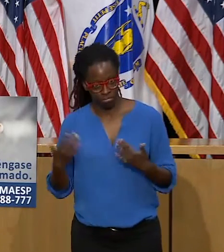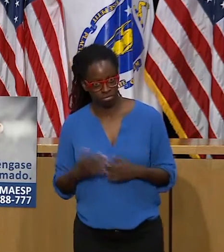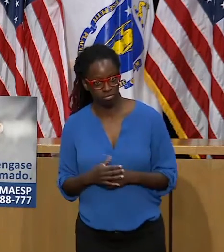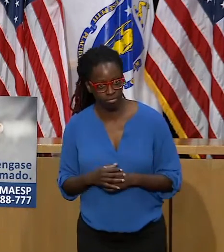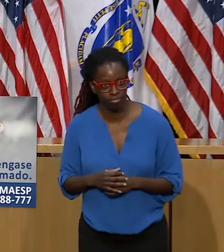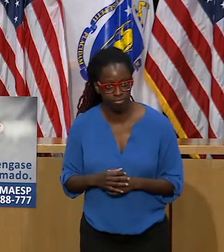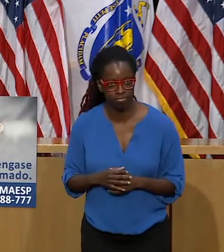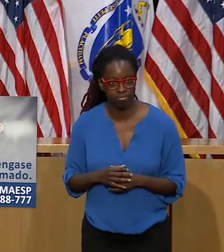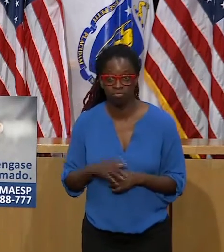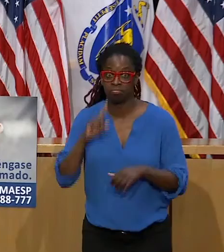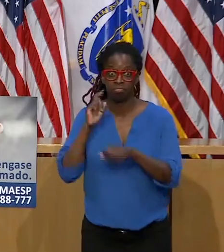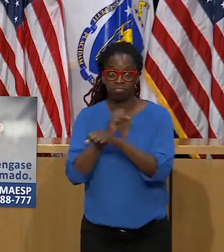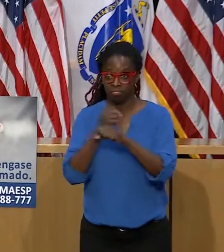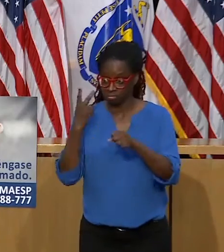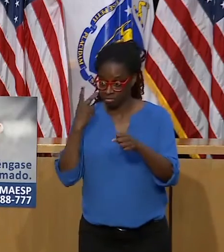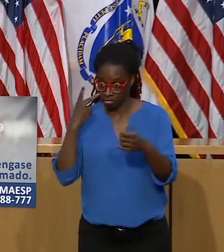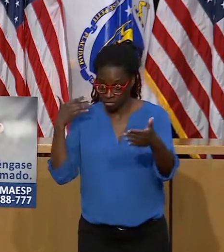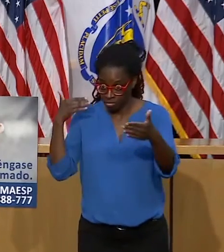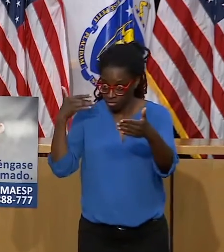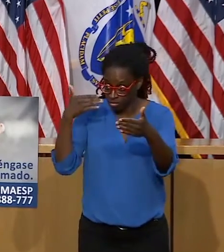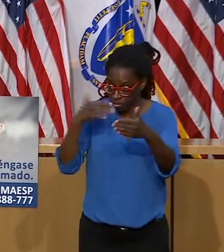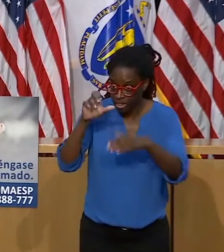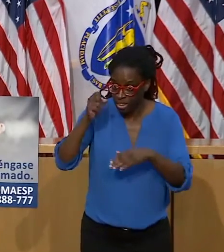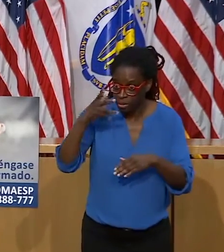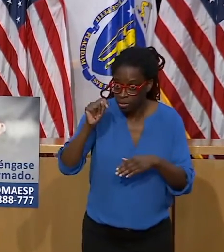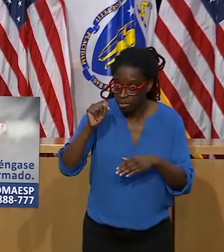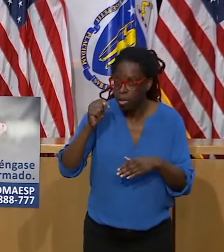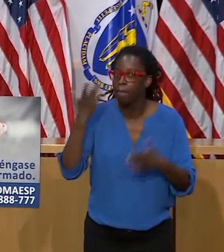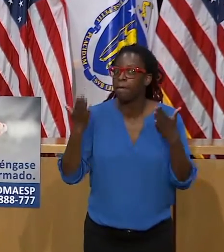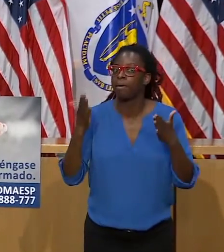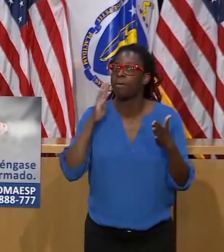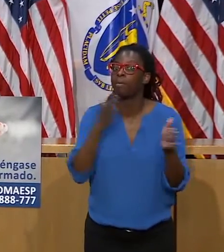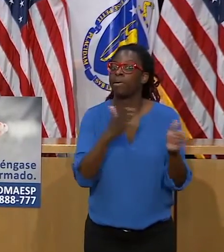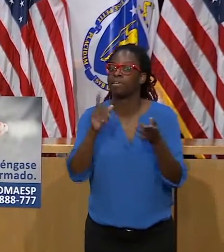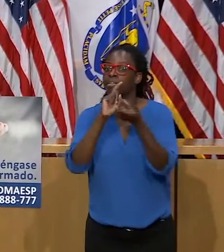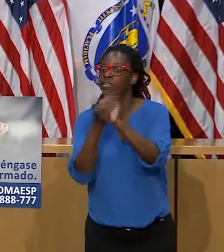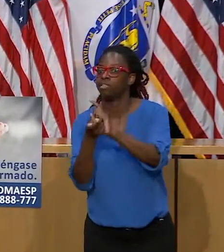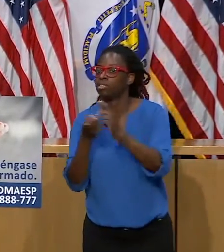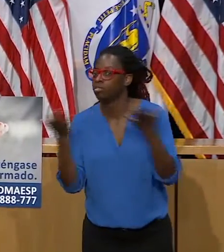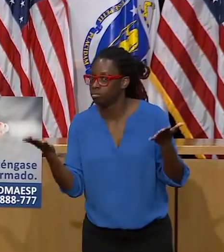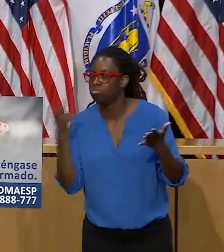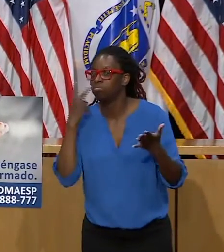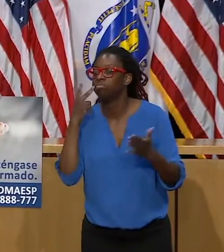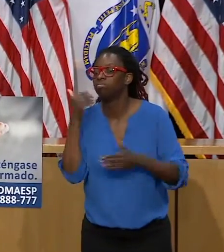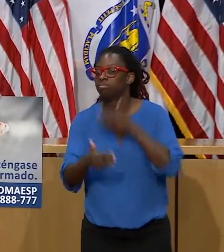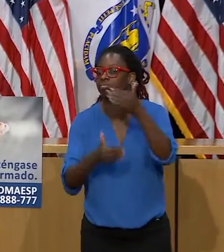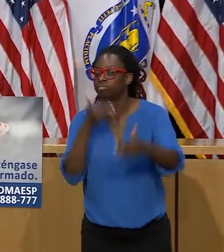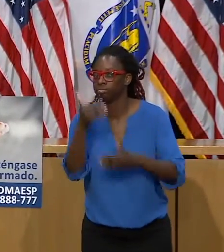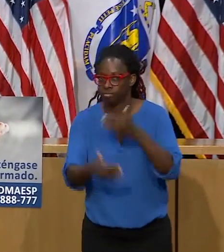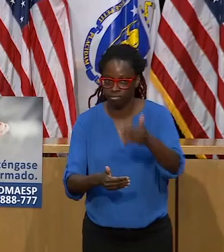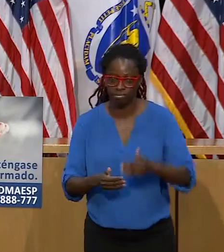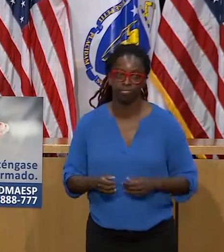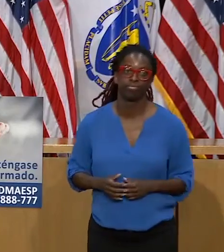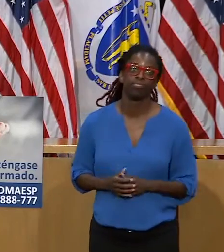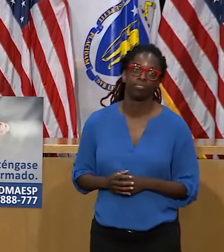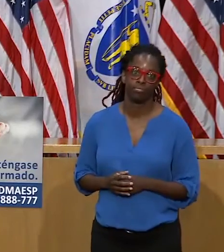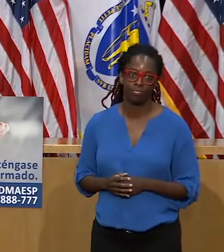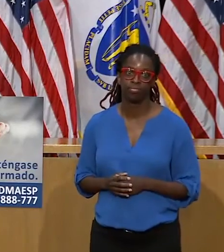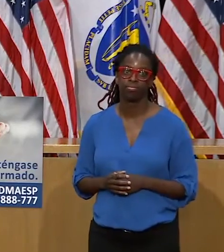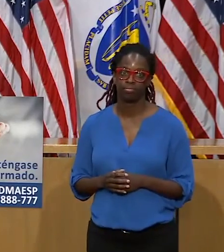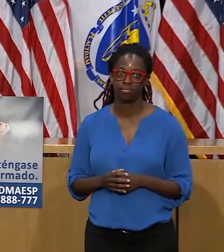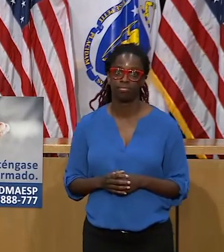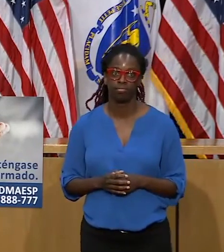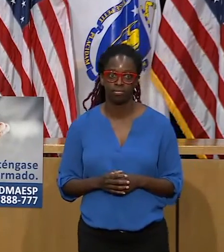now districts can get to work on their preparations to be ready for the fall. We also understand that there are costs associated